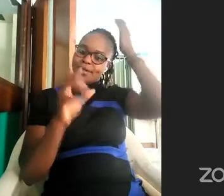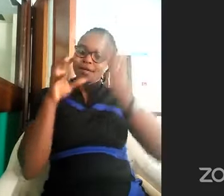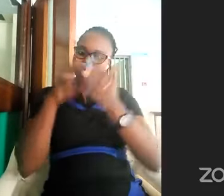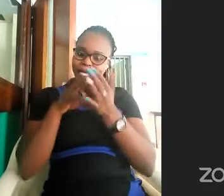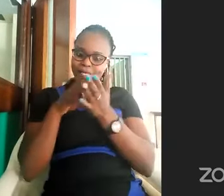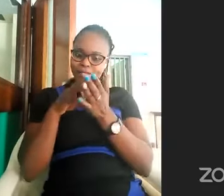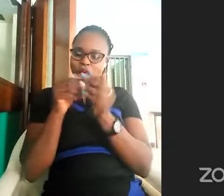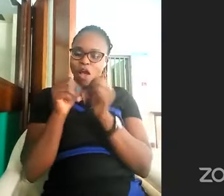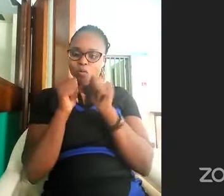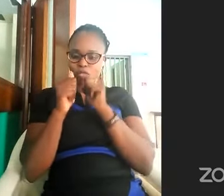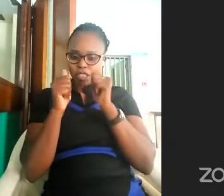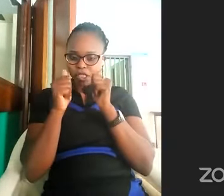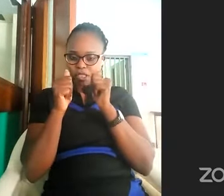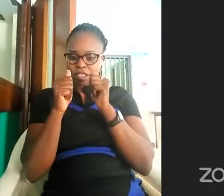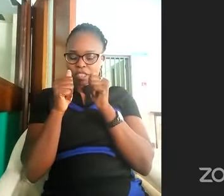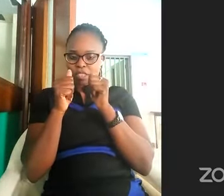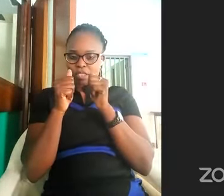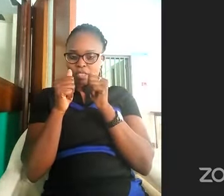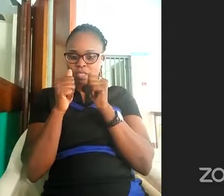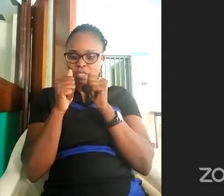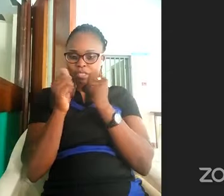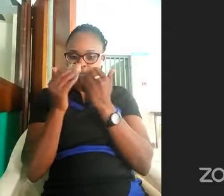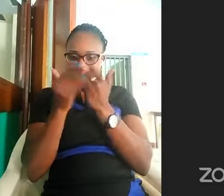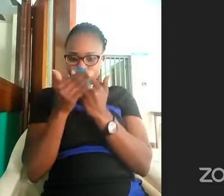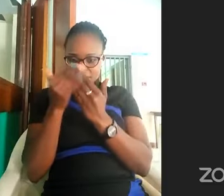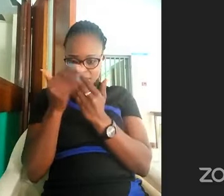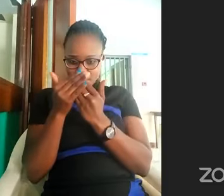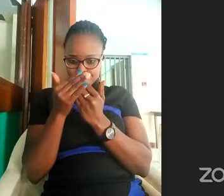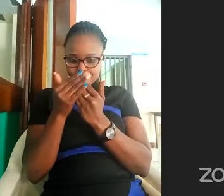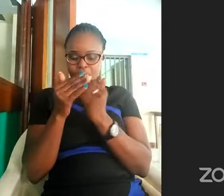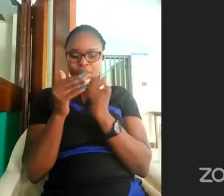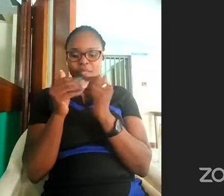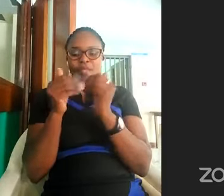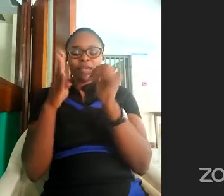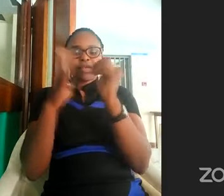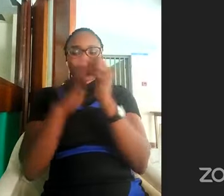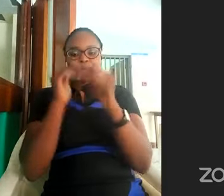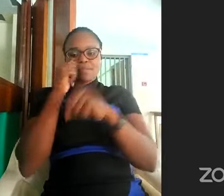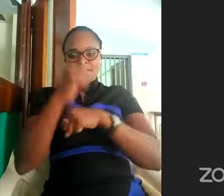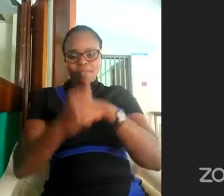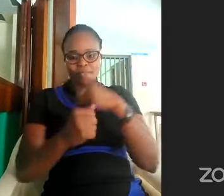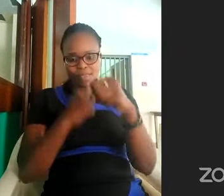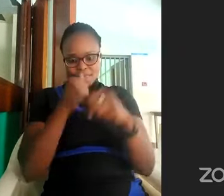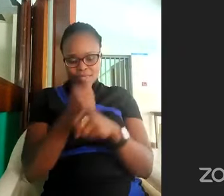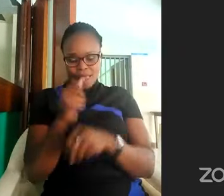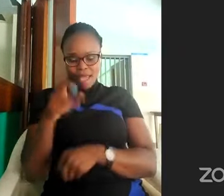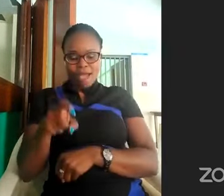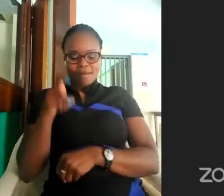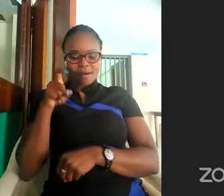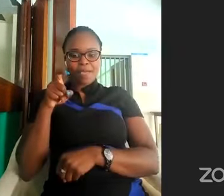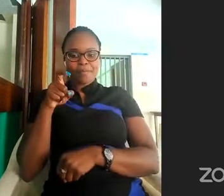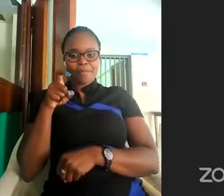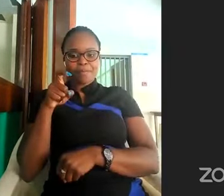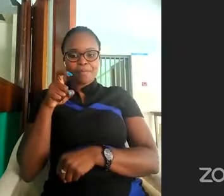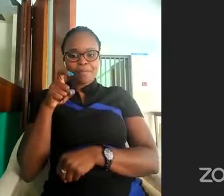a 9-year-old special needs child had been defiled by a known person. And